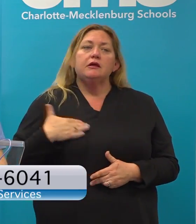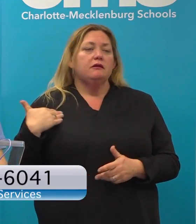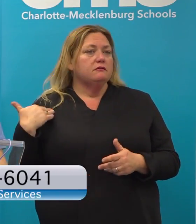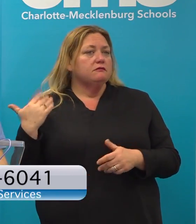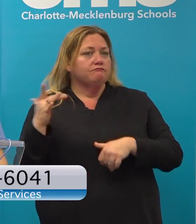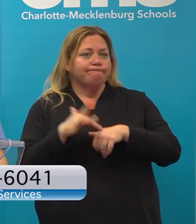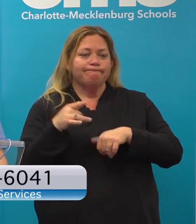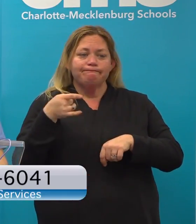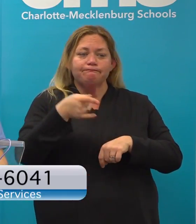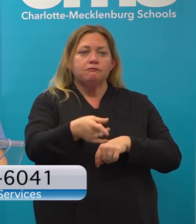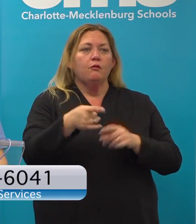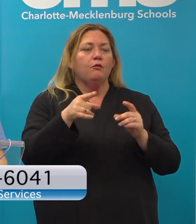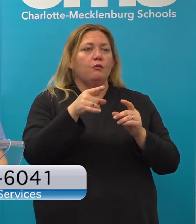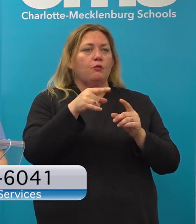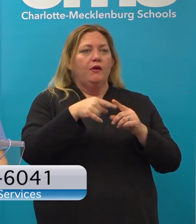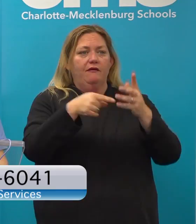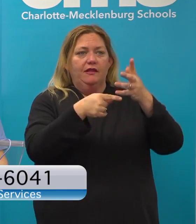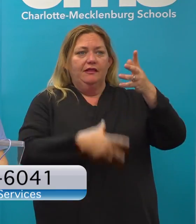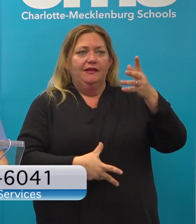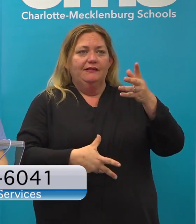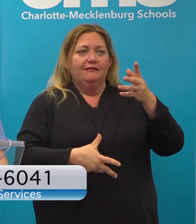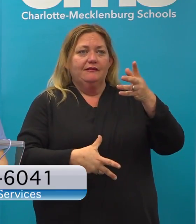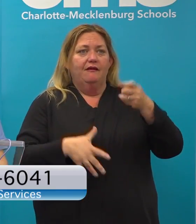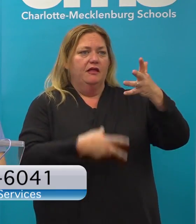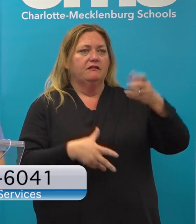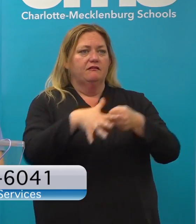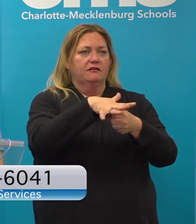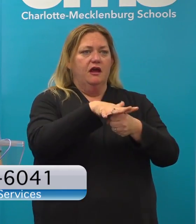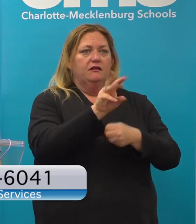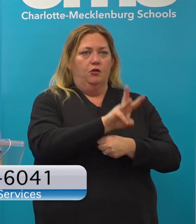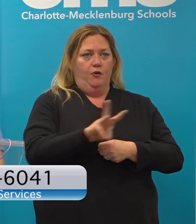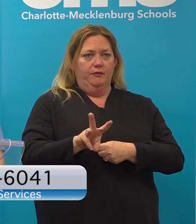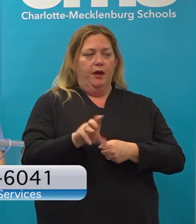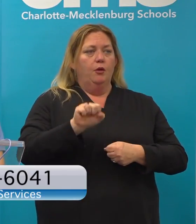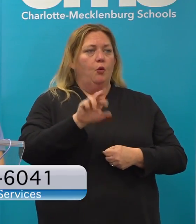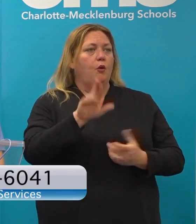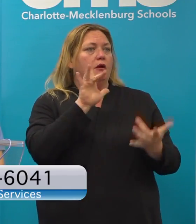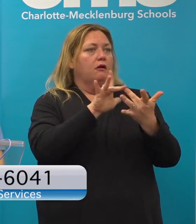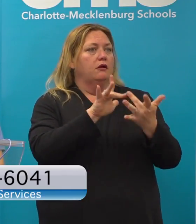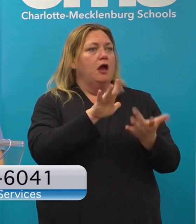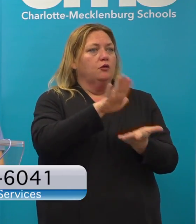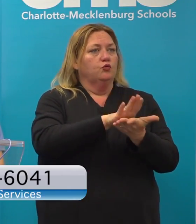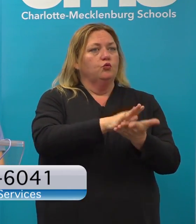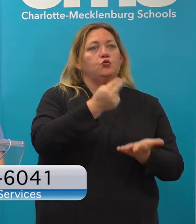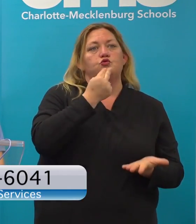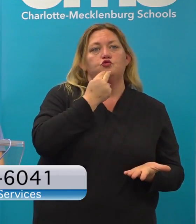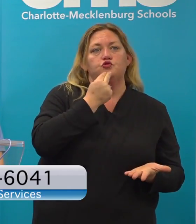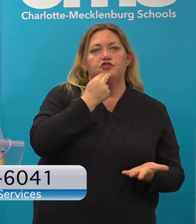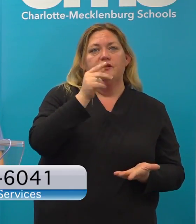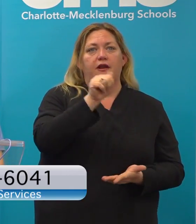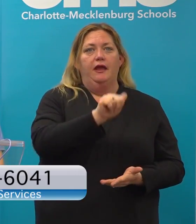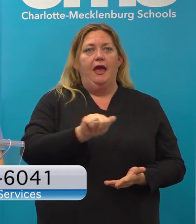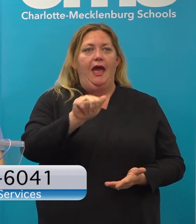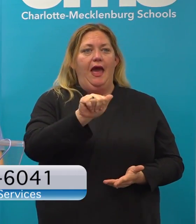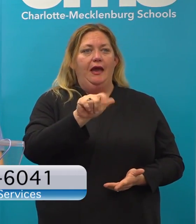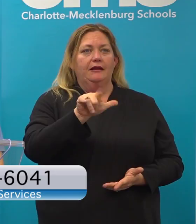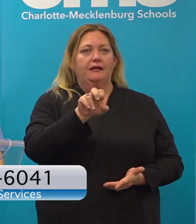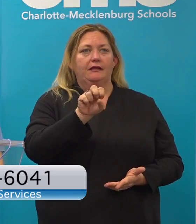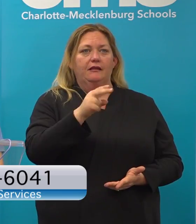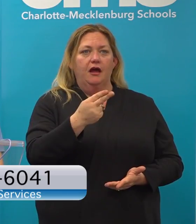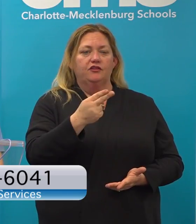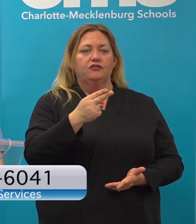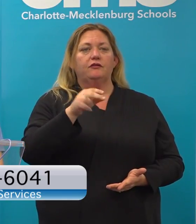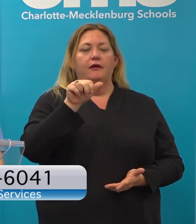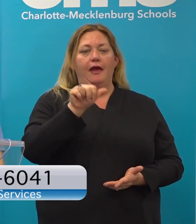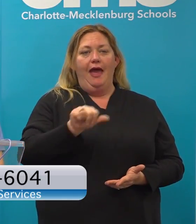We have a list of our sites on the website, or contact School Nutrition at lunch at